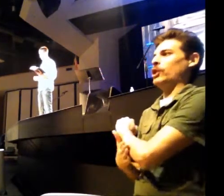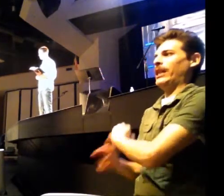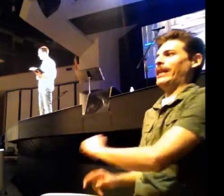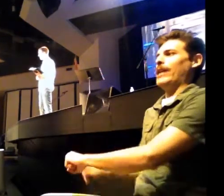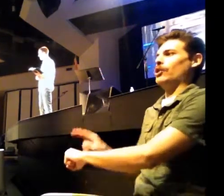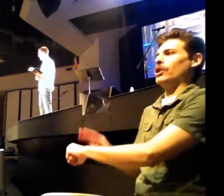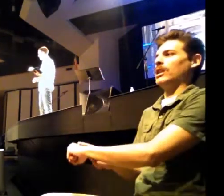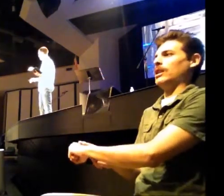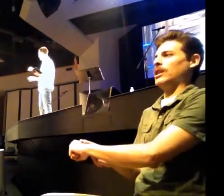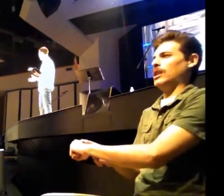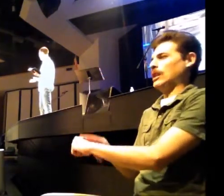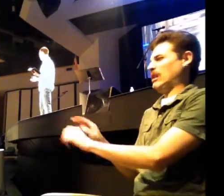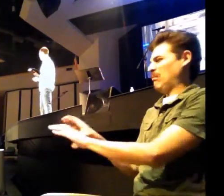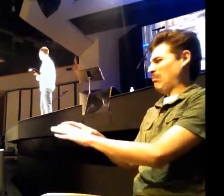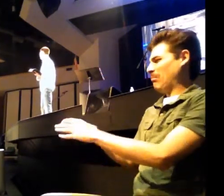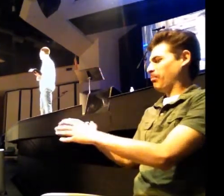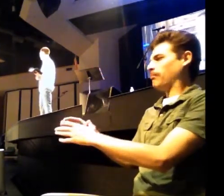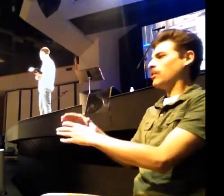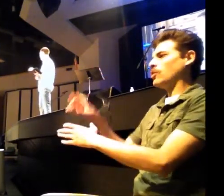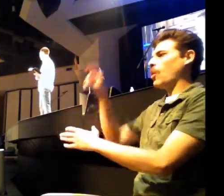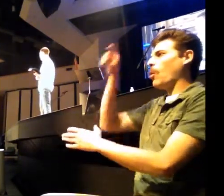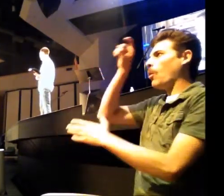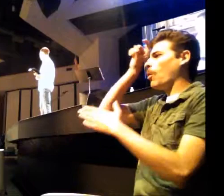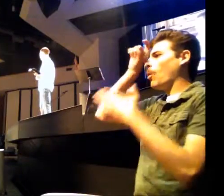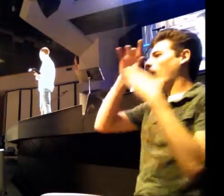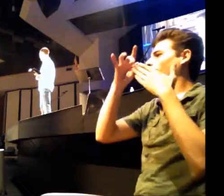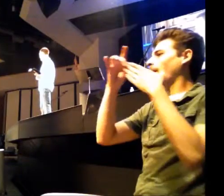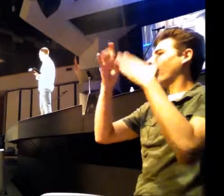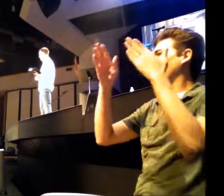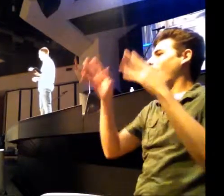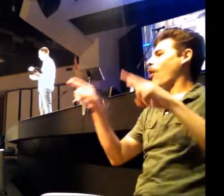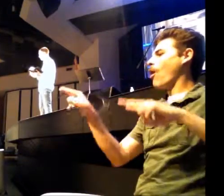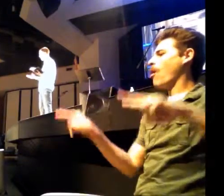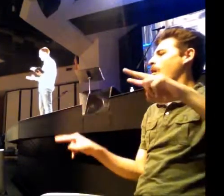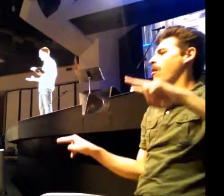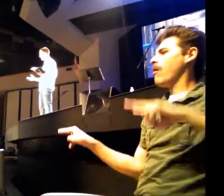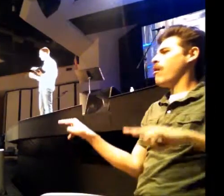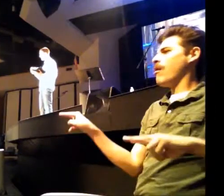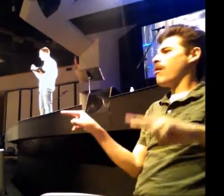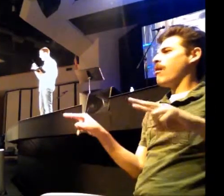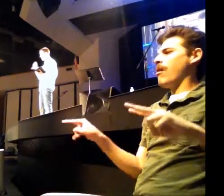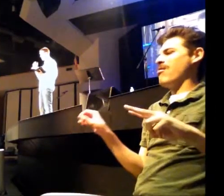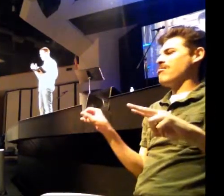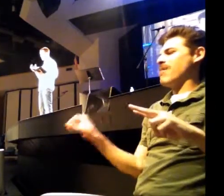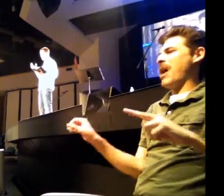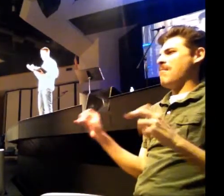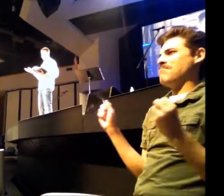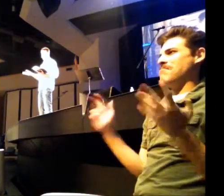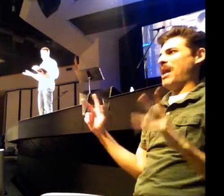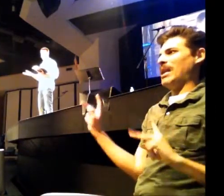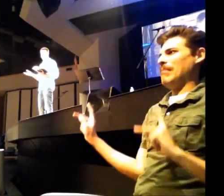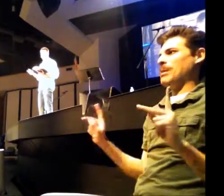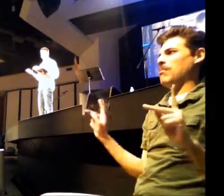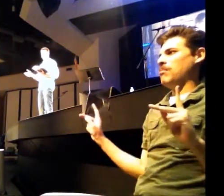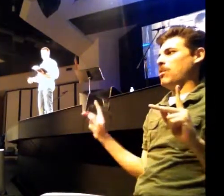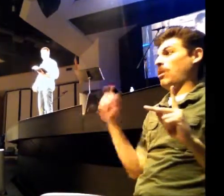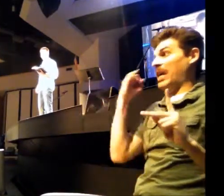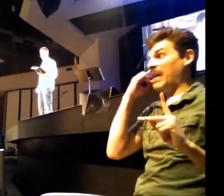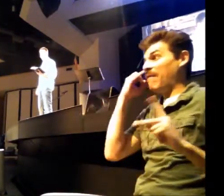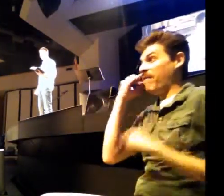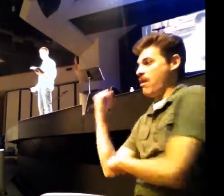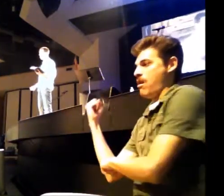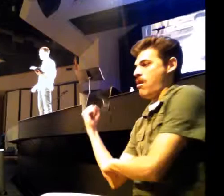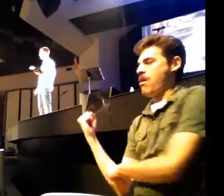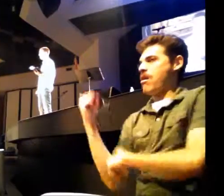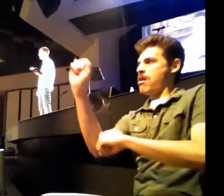of Egypt. And Pharaoh gets a little insecure about this. He starts to freak out because a group that size, should they desire to revolt, should they rebel,